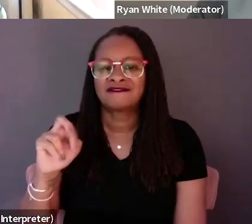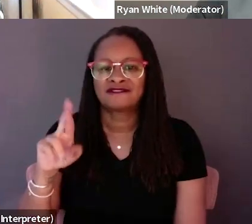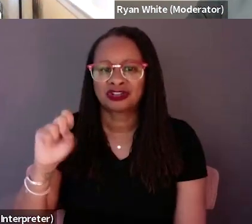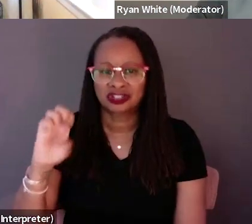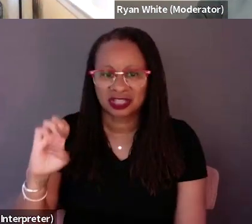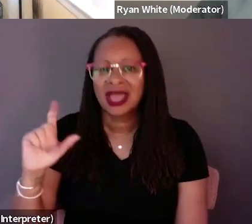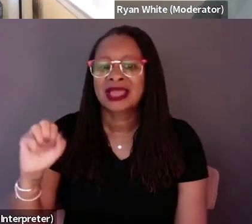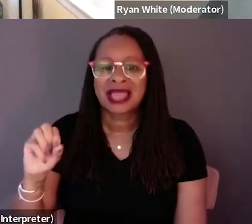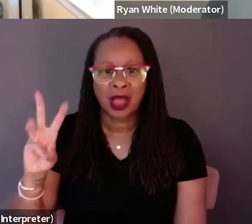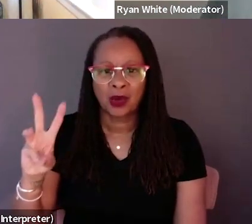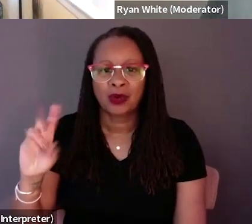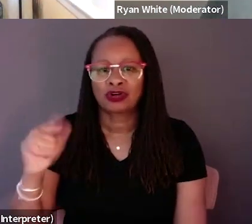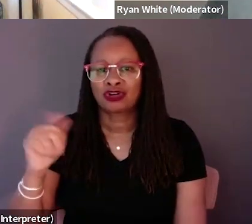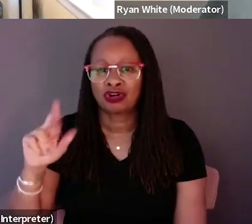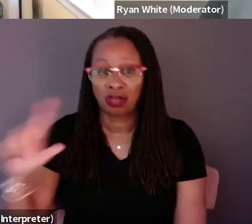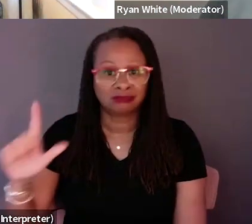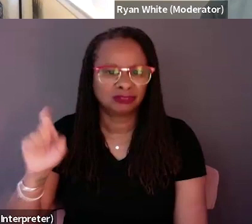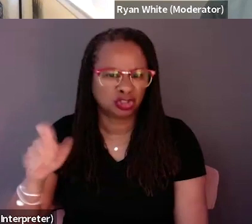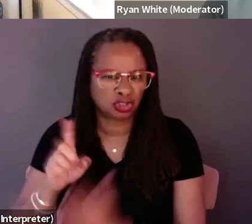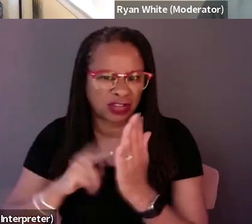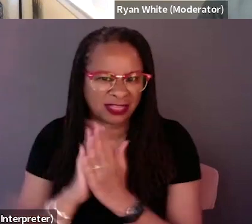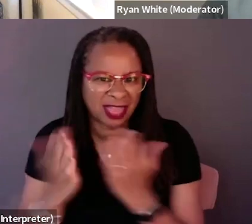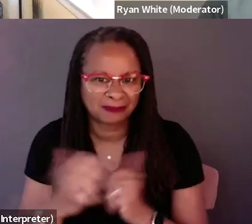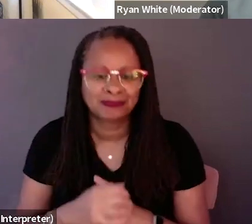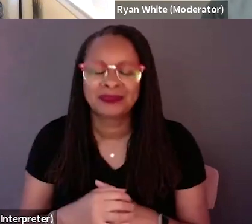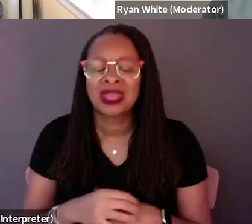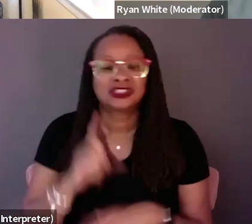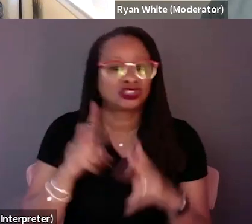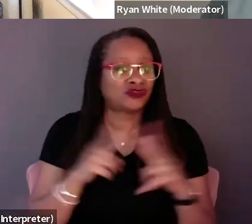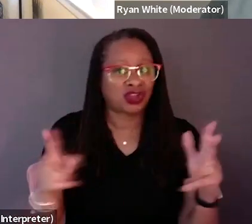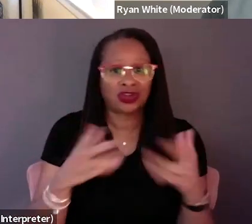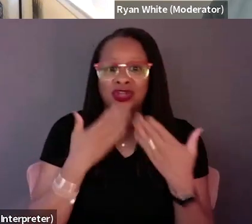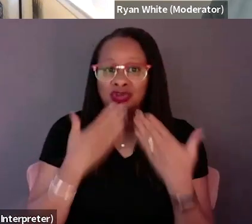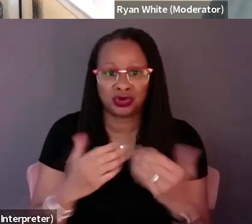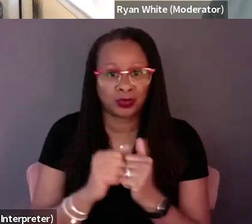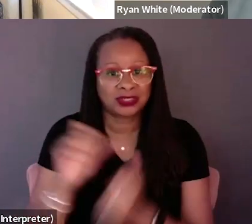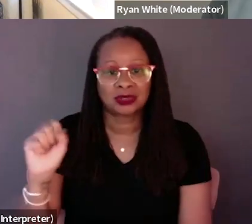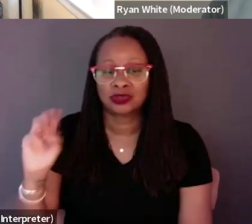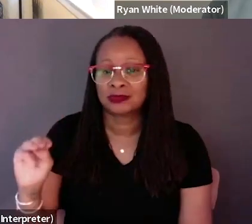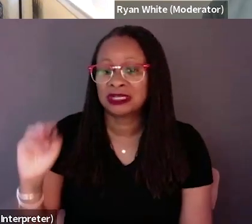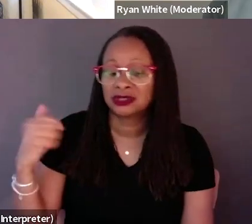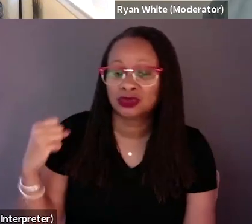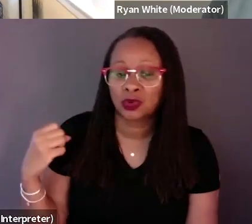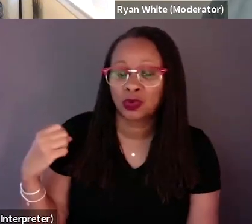which people should check out. But she was very good with social media. So